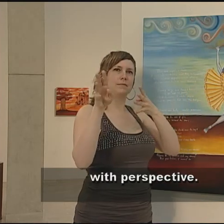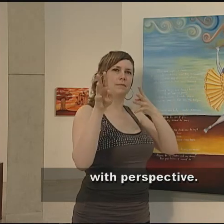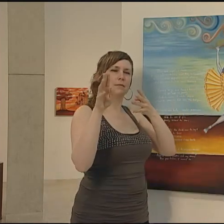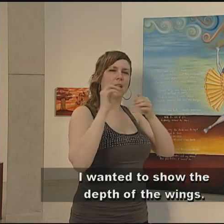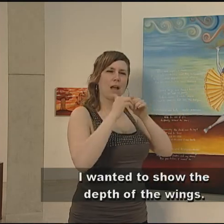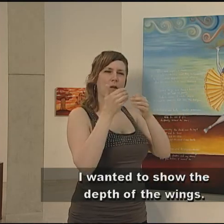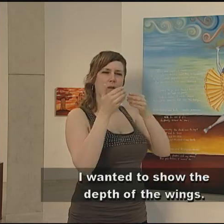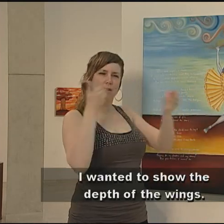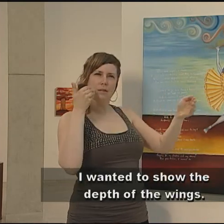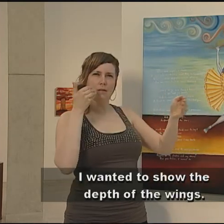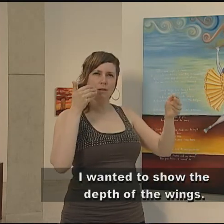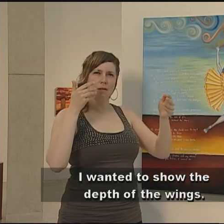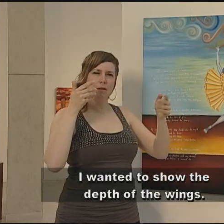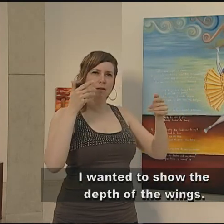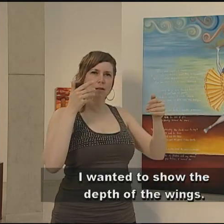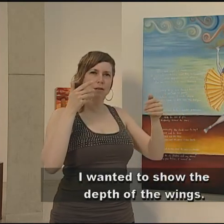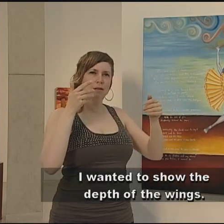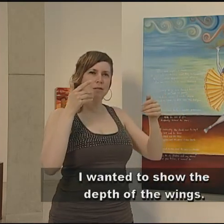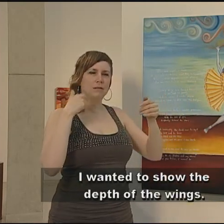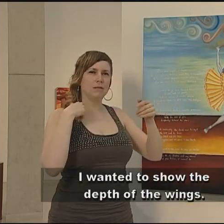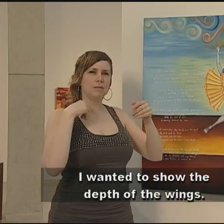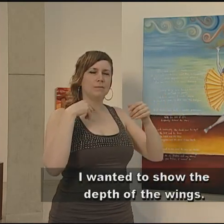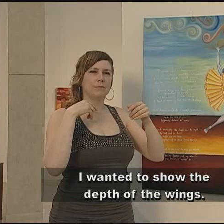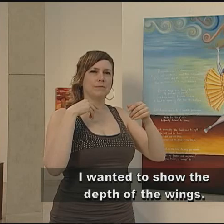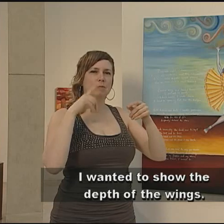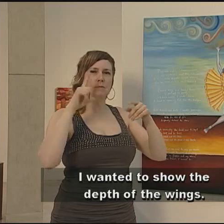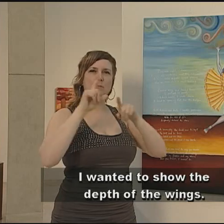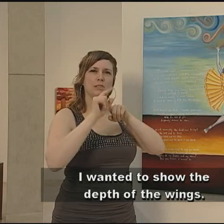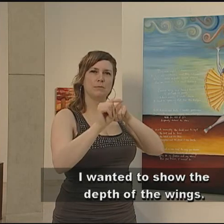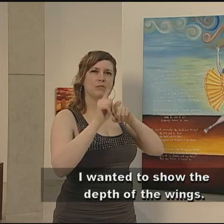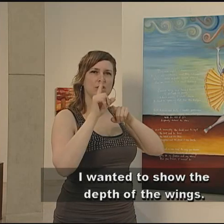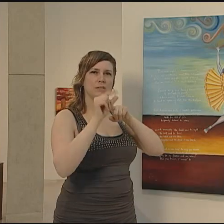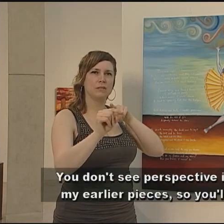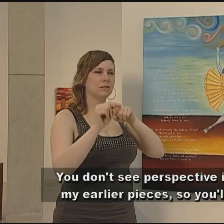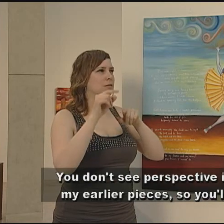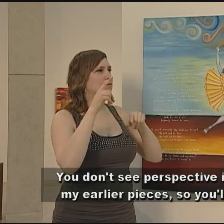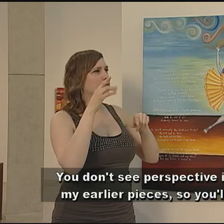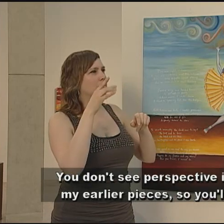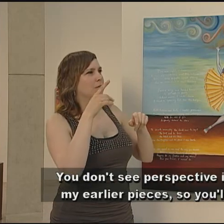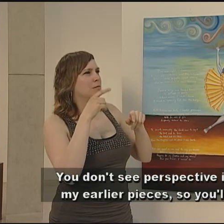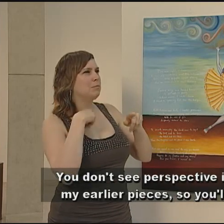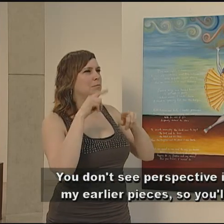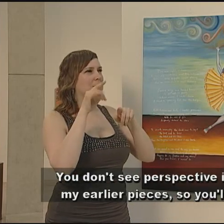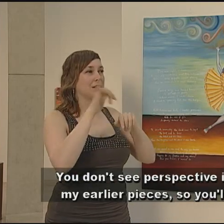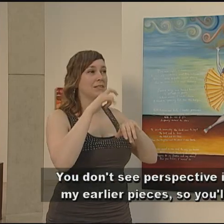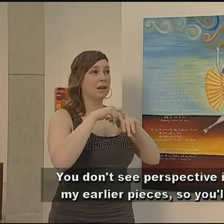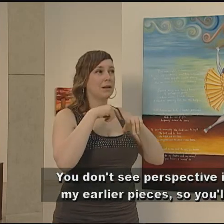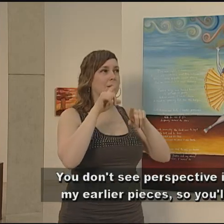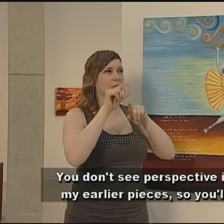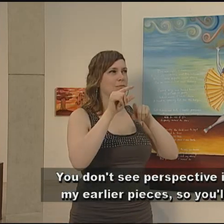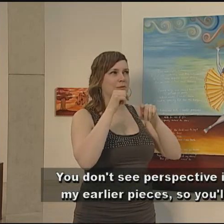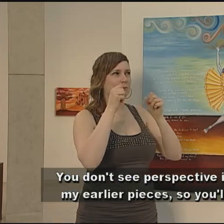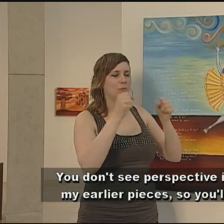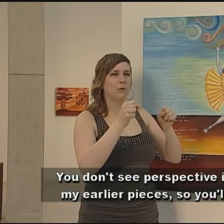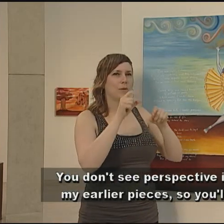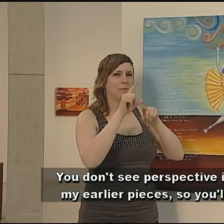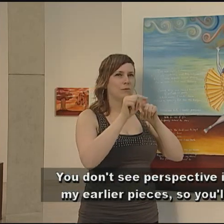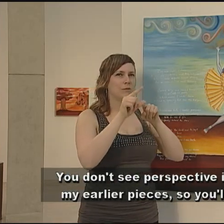with perspective. I wanted to show the depth of the wings. You don't see perspective in my earlier